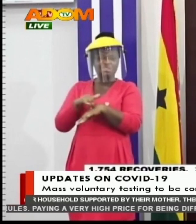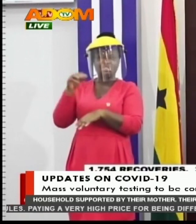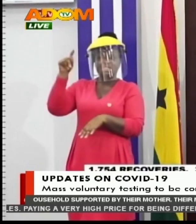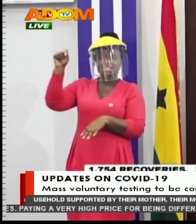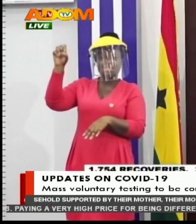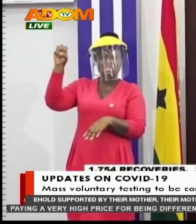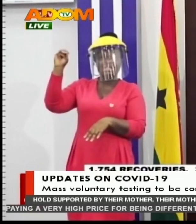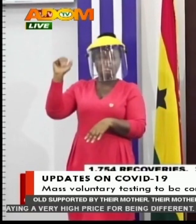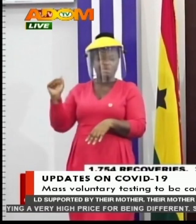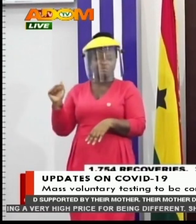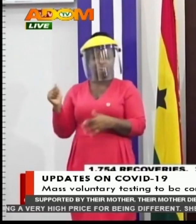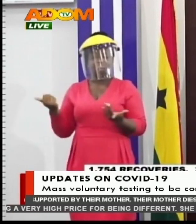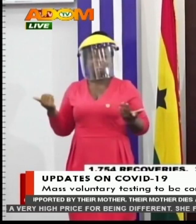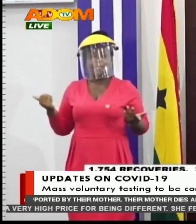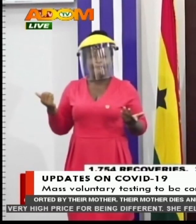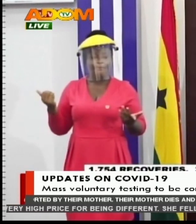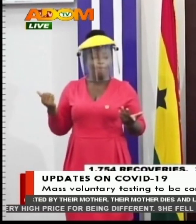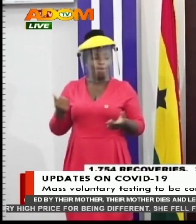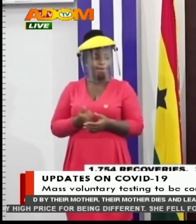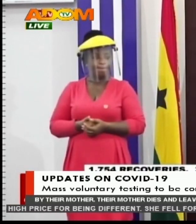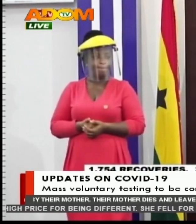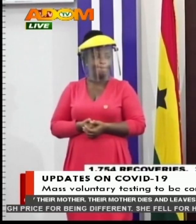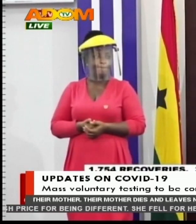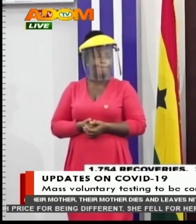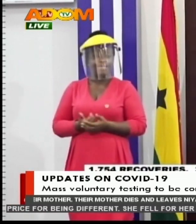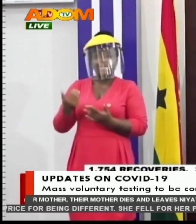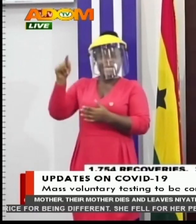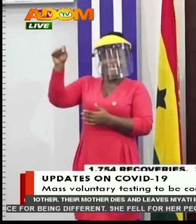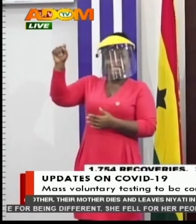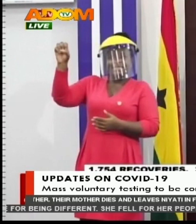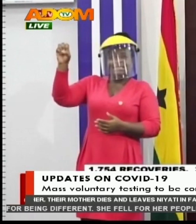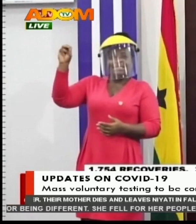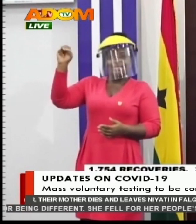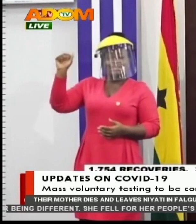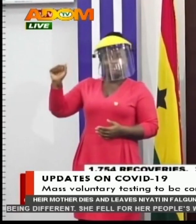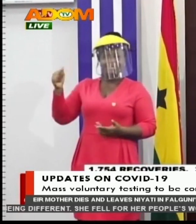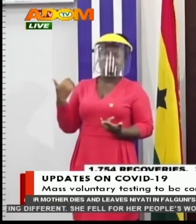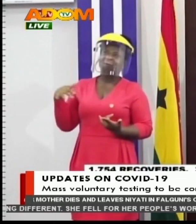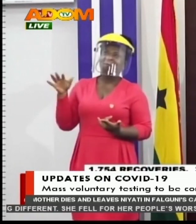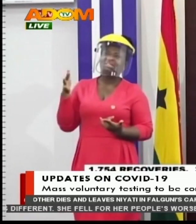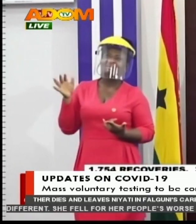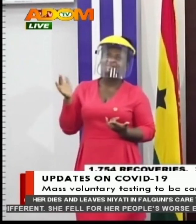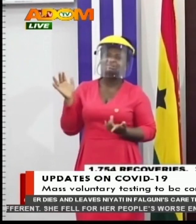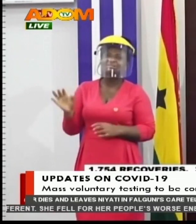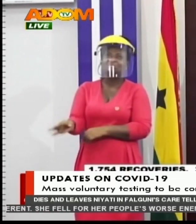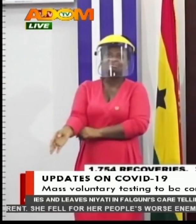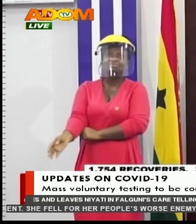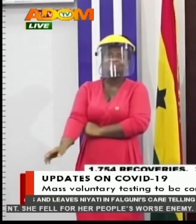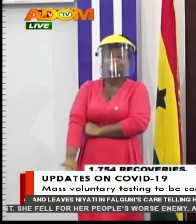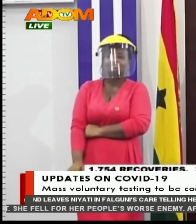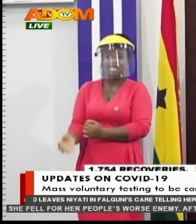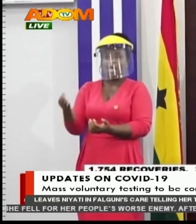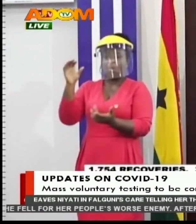symptoms and was actually seen by the clinic in the facility. So they took samples and was asked to go